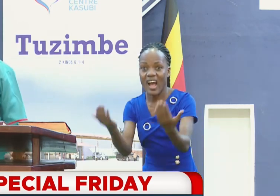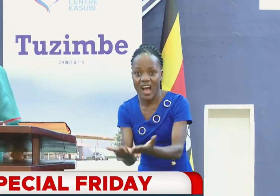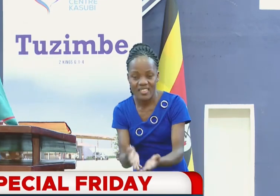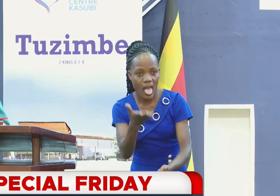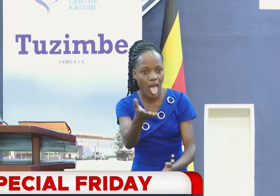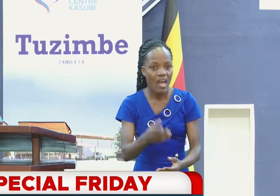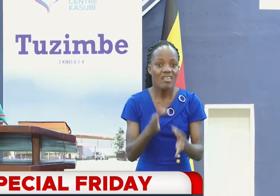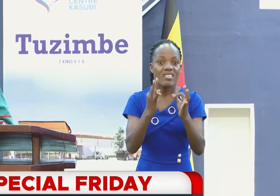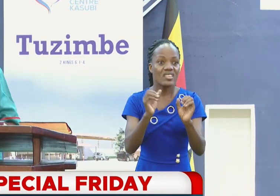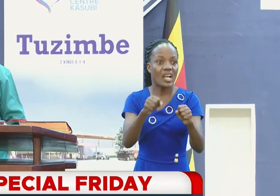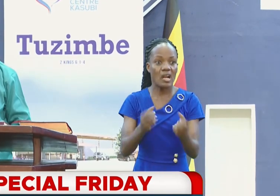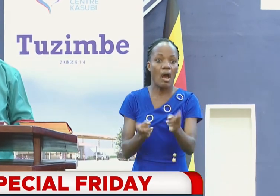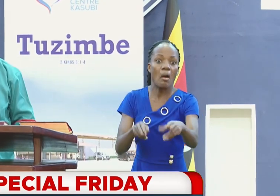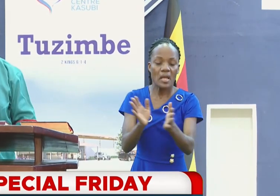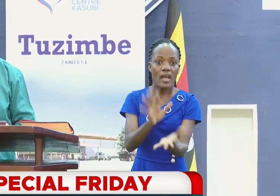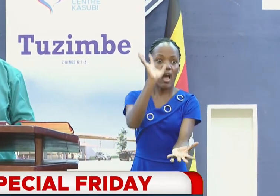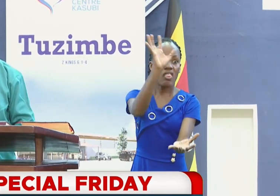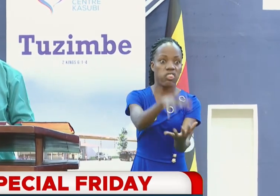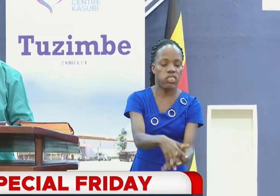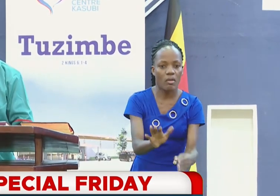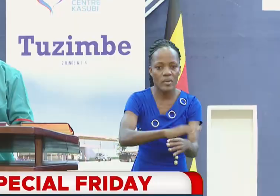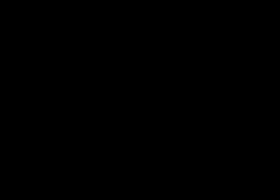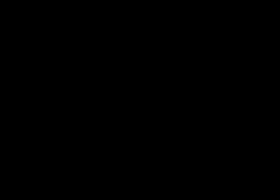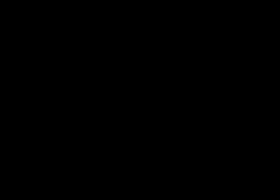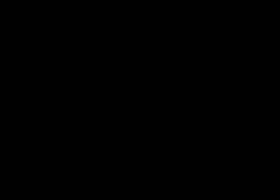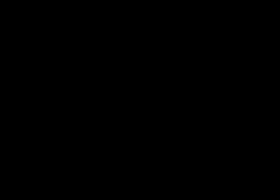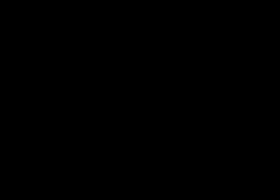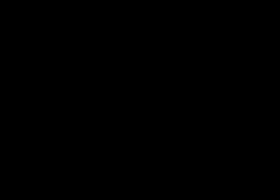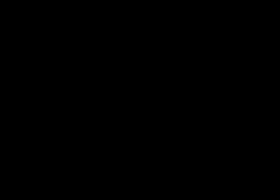kwatibwe chitimba chebyenfuna kunsi. Hallelujah. Amen.